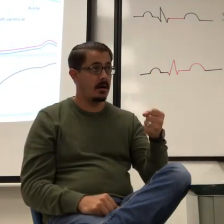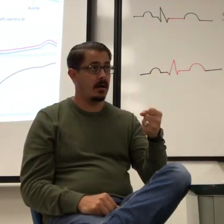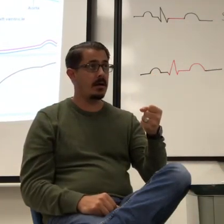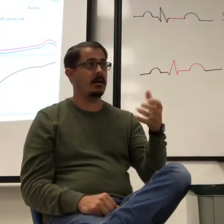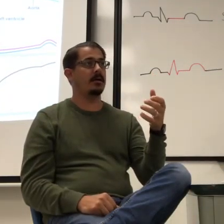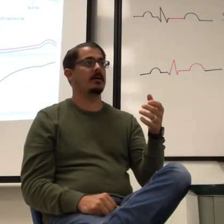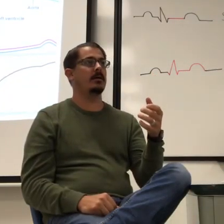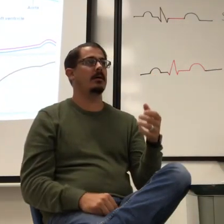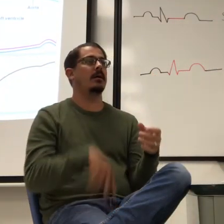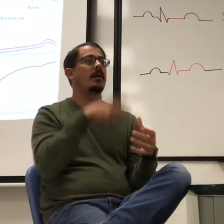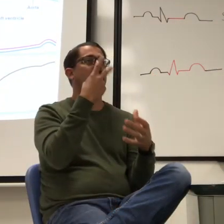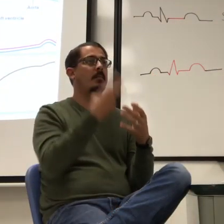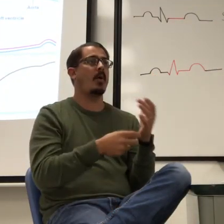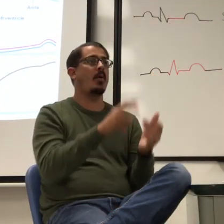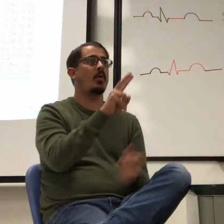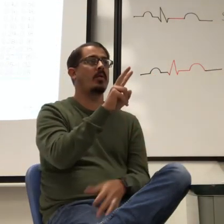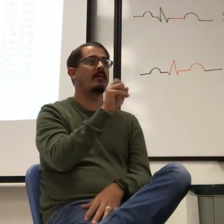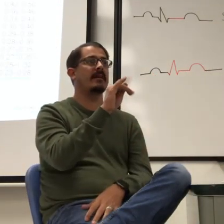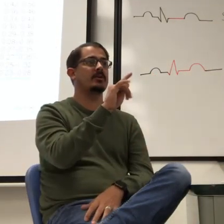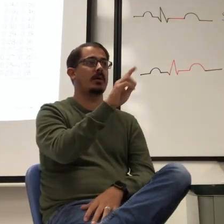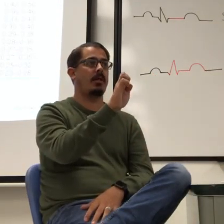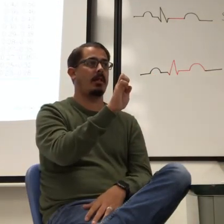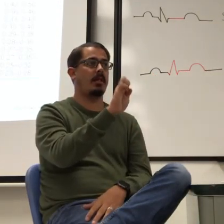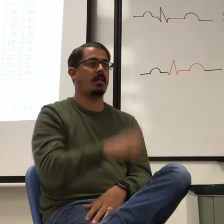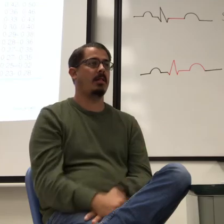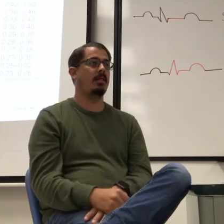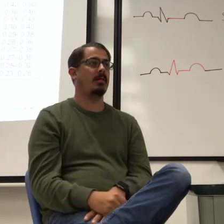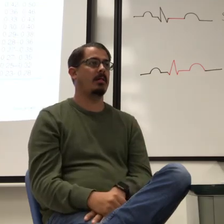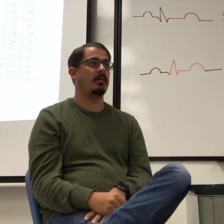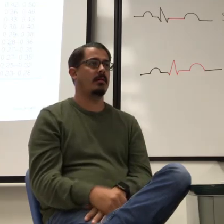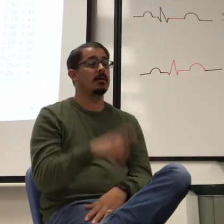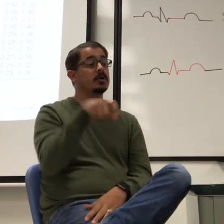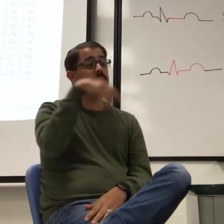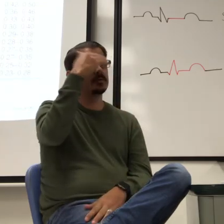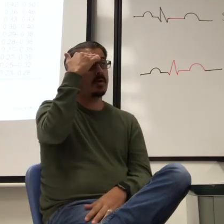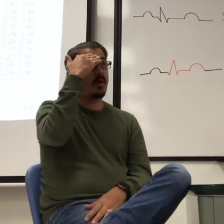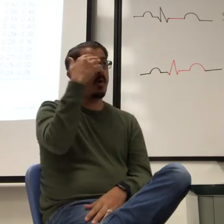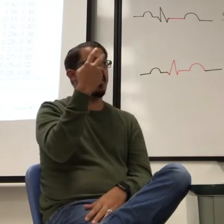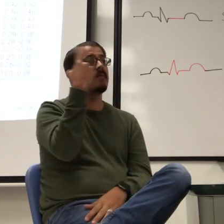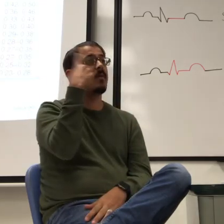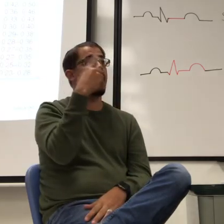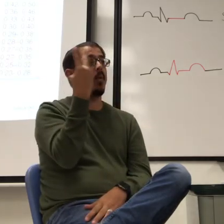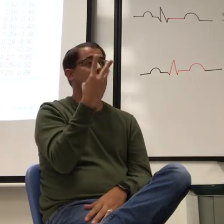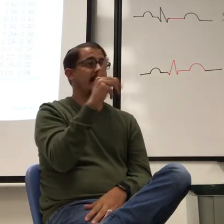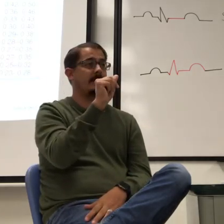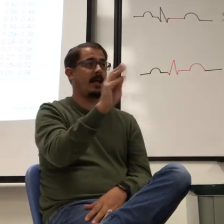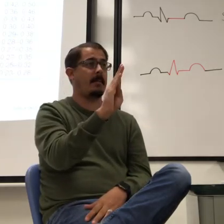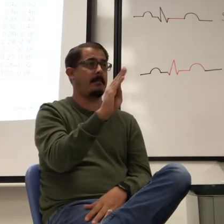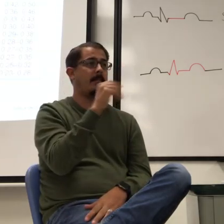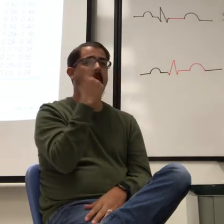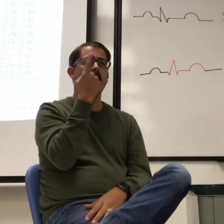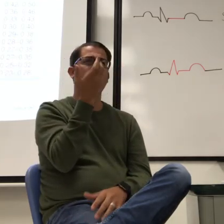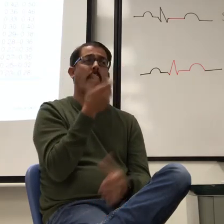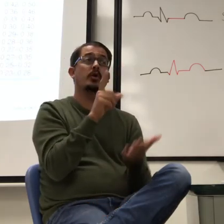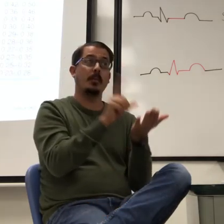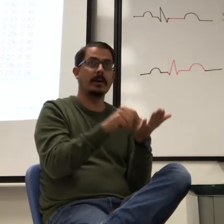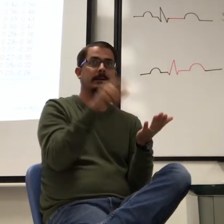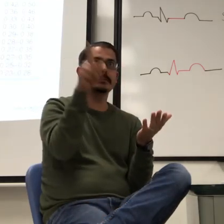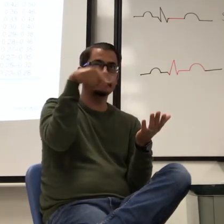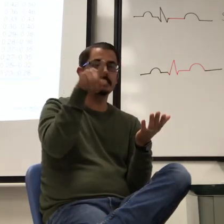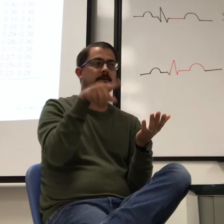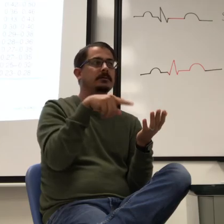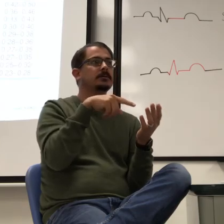of both the ventricles. So we should, what you should know in Wednesday's lab, not only do I want you to print it out, when